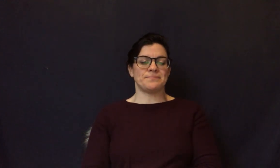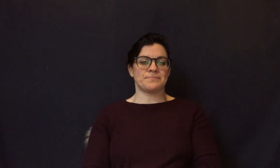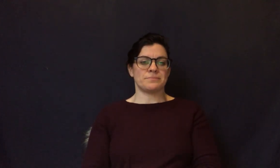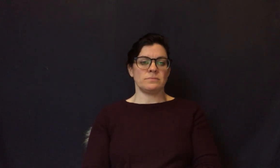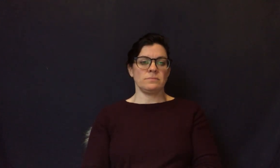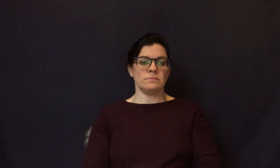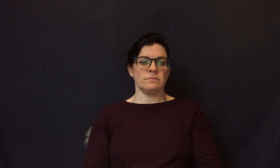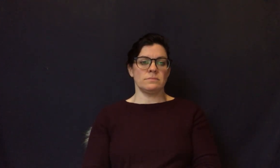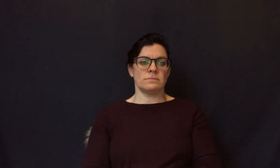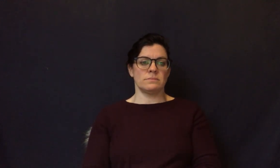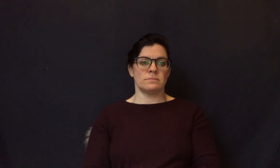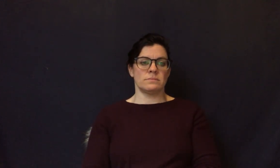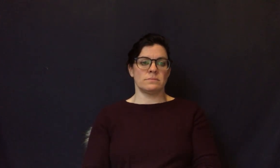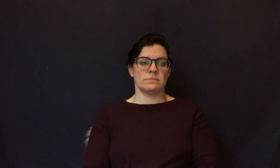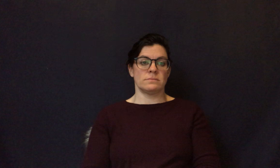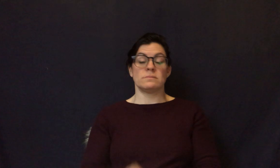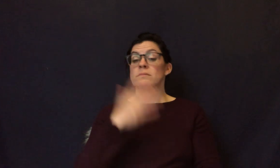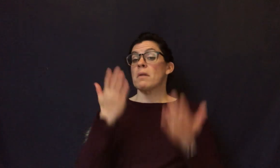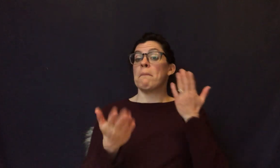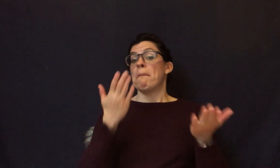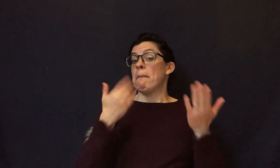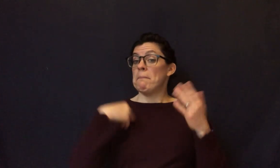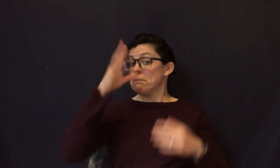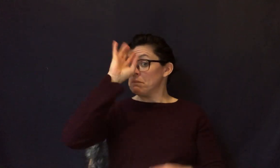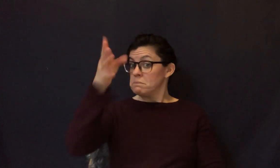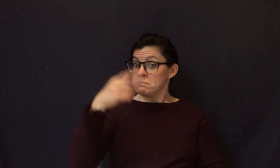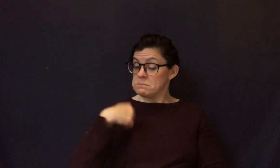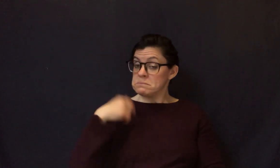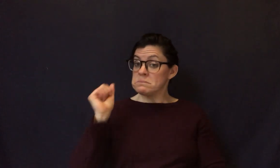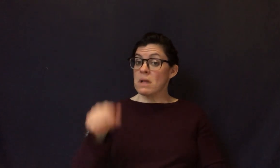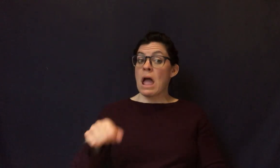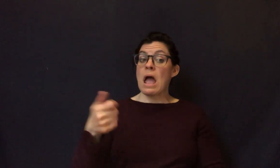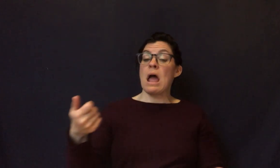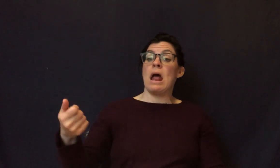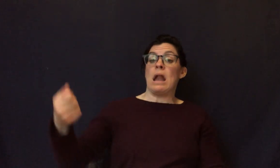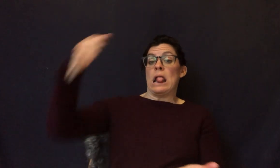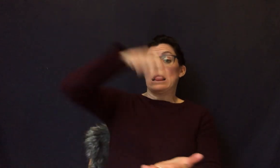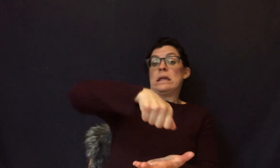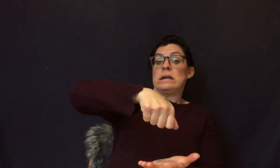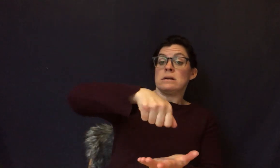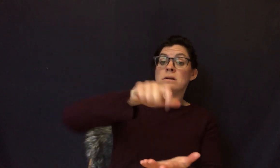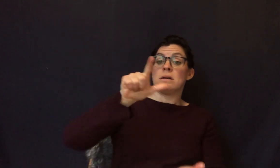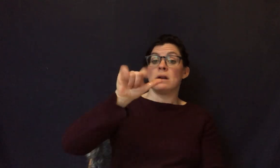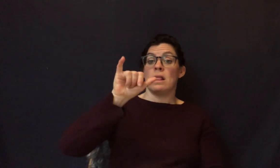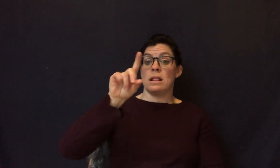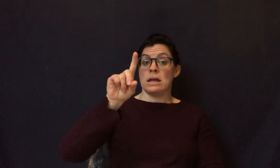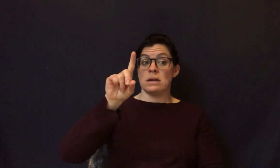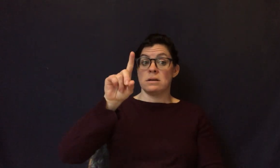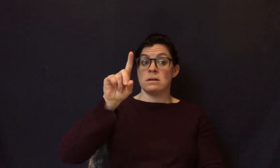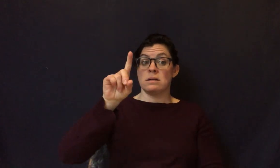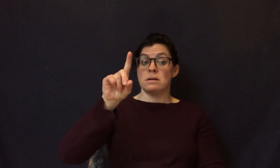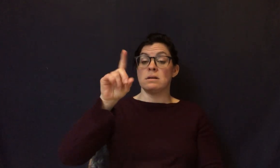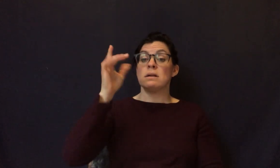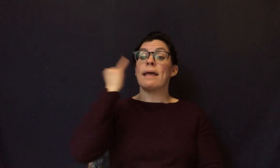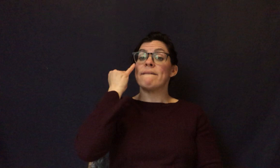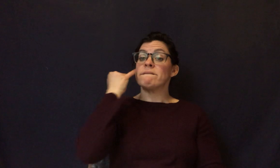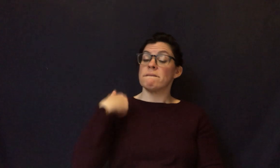put a lid over the frying pan? What's going to happen here? What am I taking away? Oxygen.